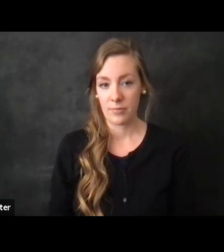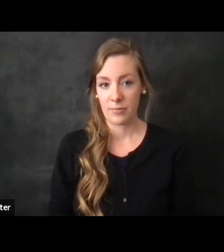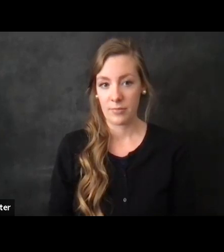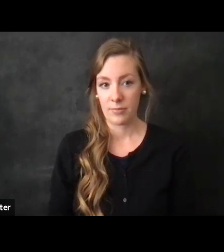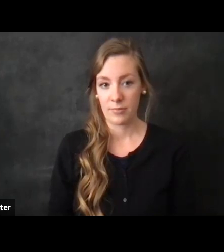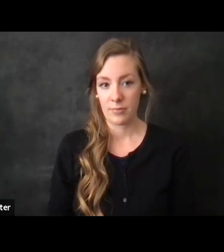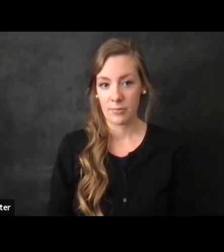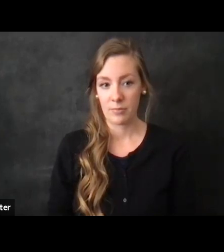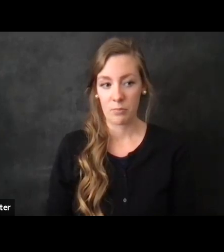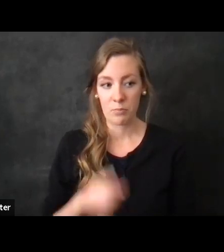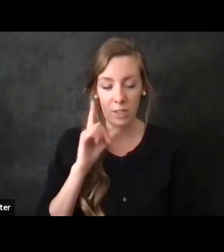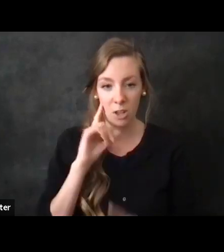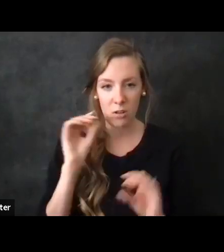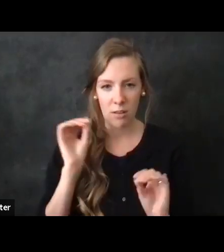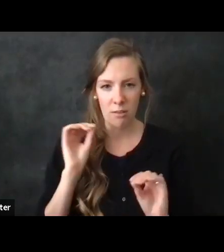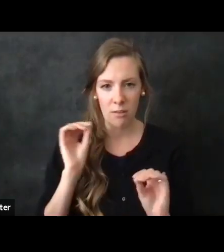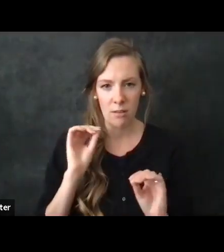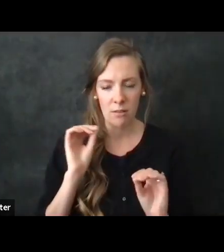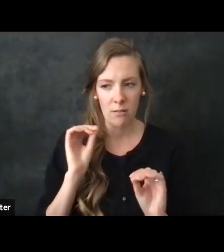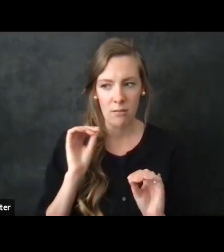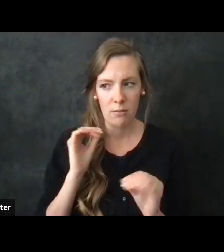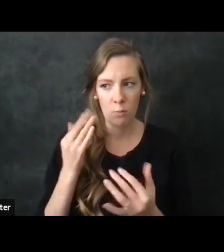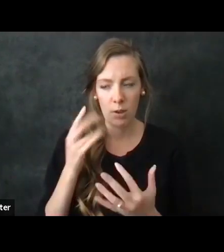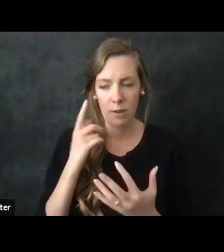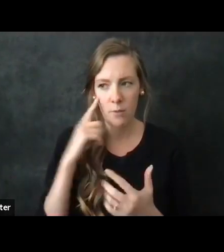Gilbert, we're not hearing you.